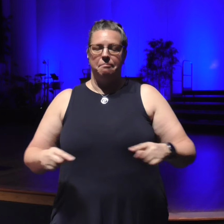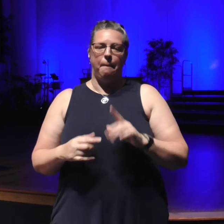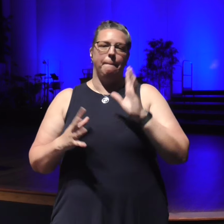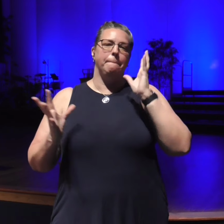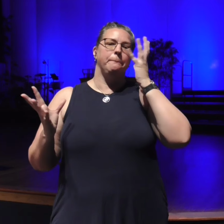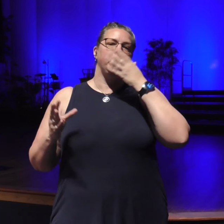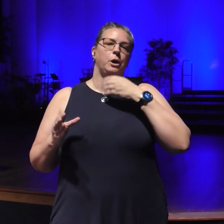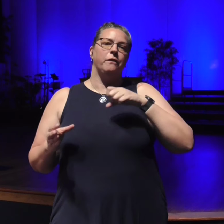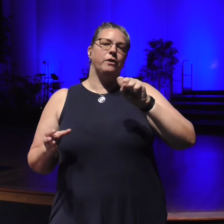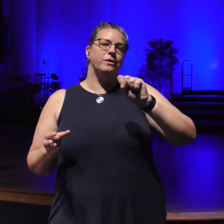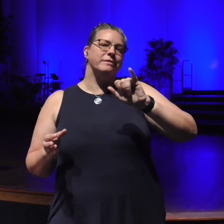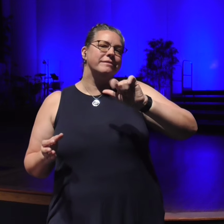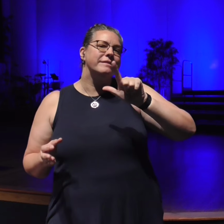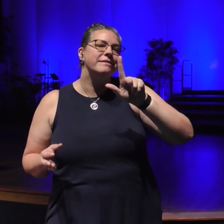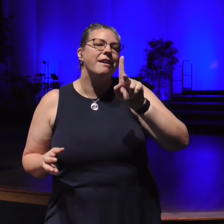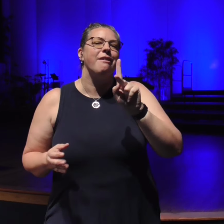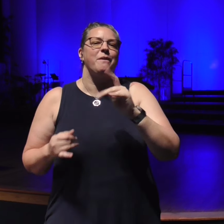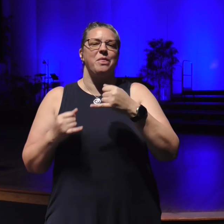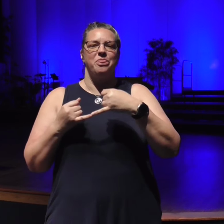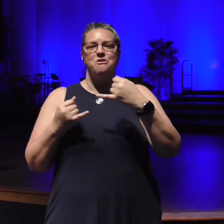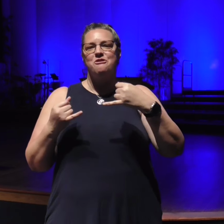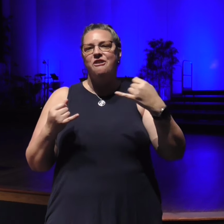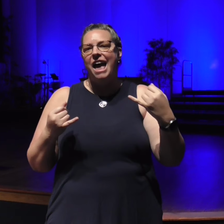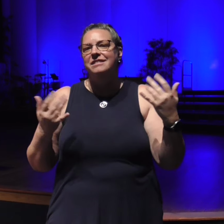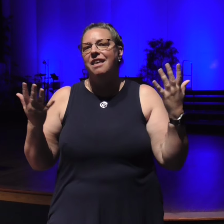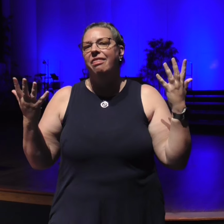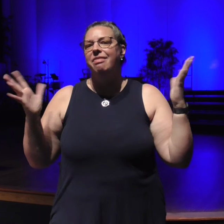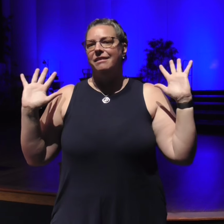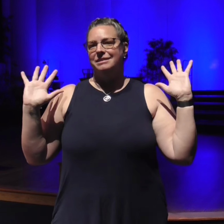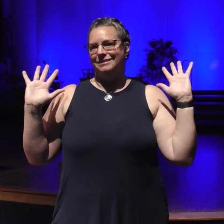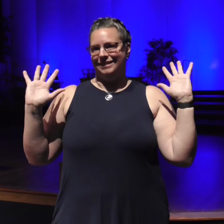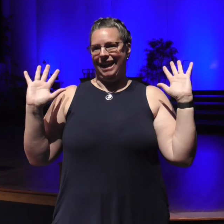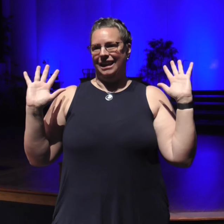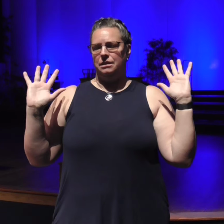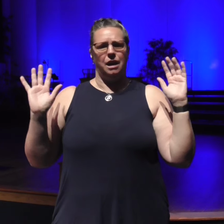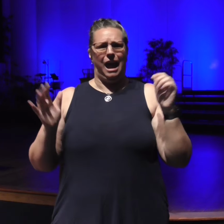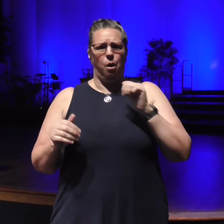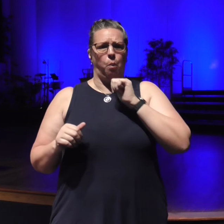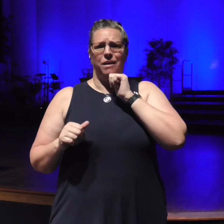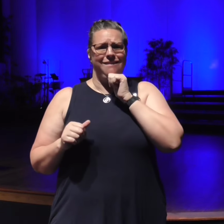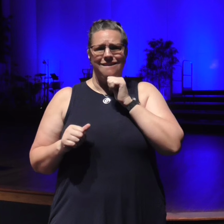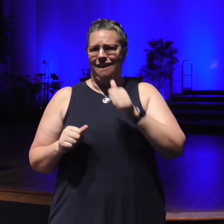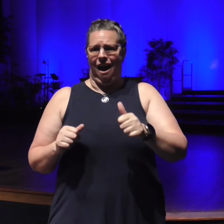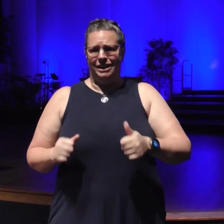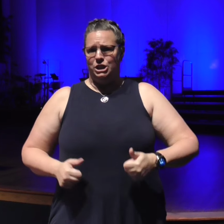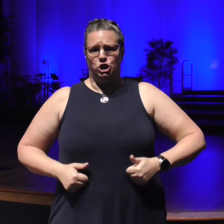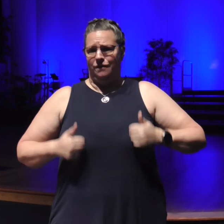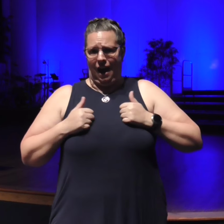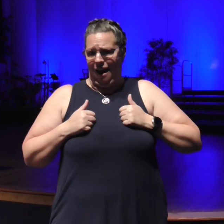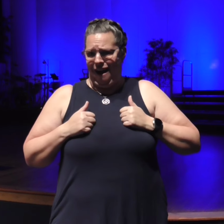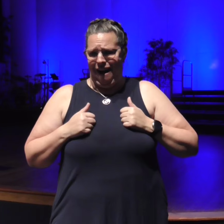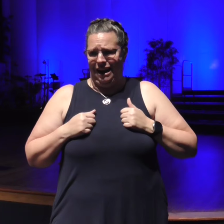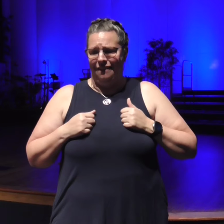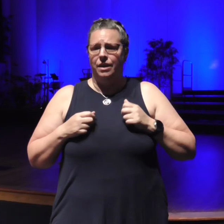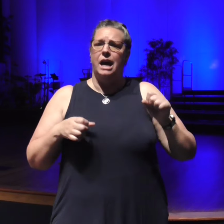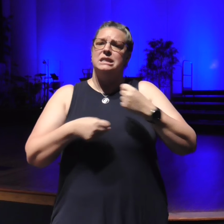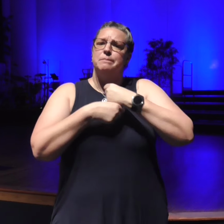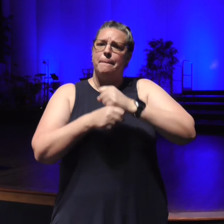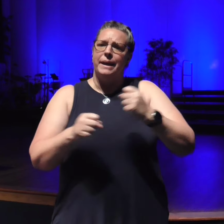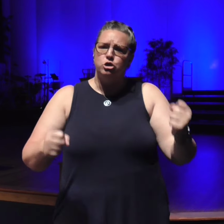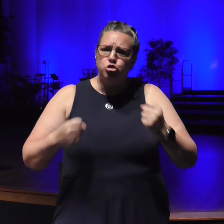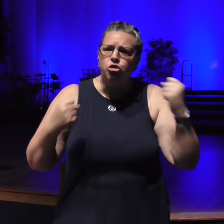It would not survive if that was all it was made out of. It has to be made out of stronger